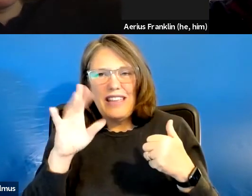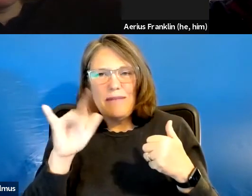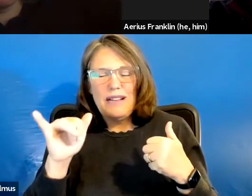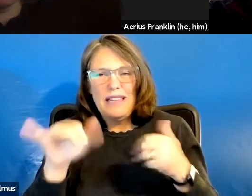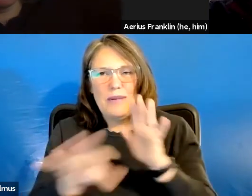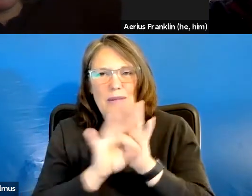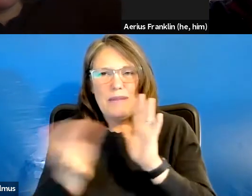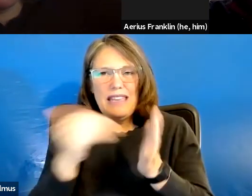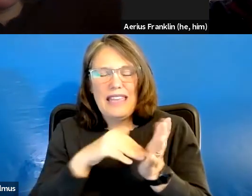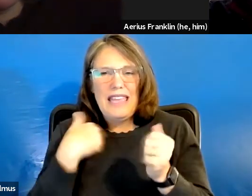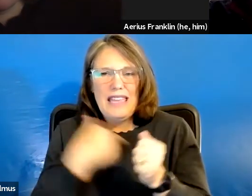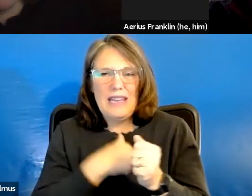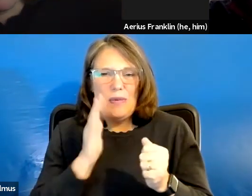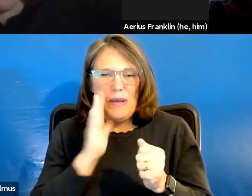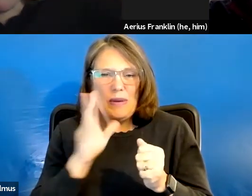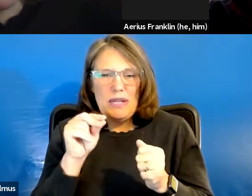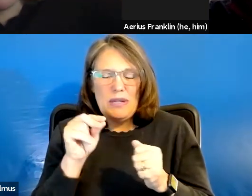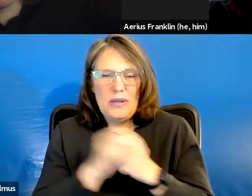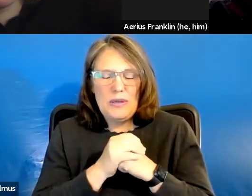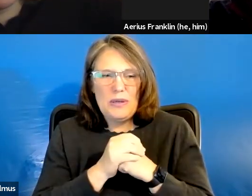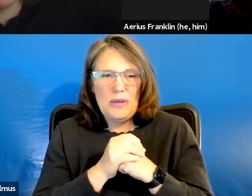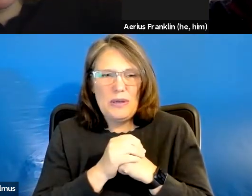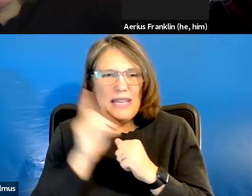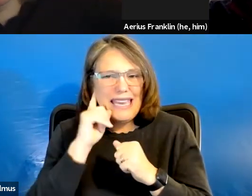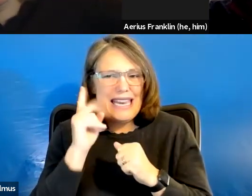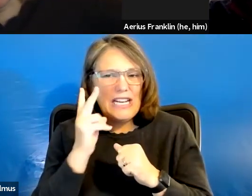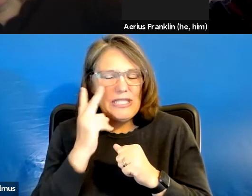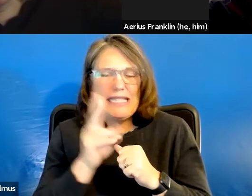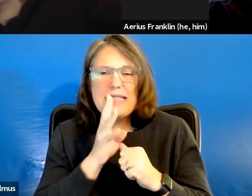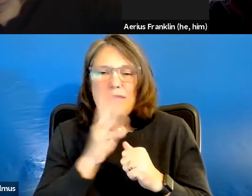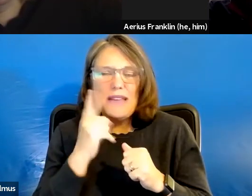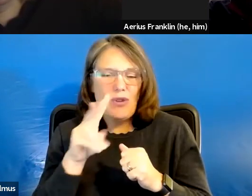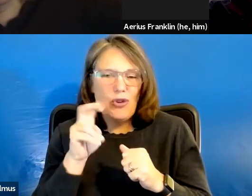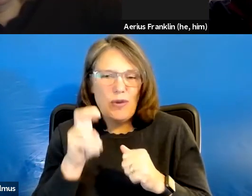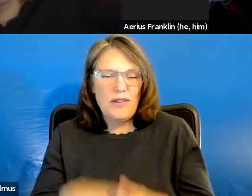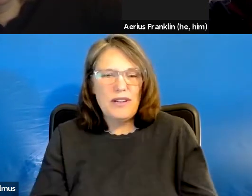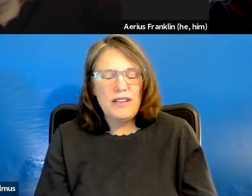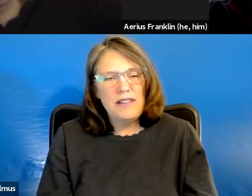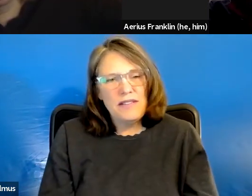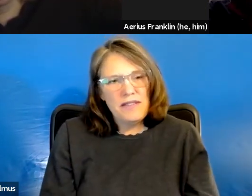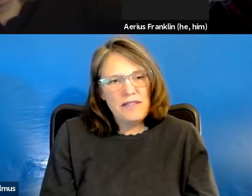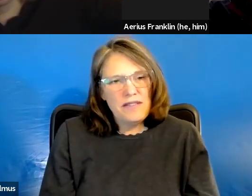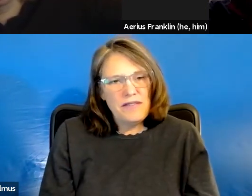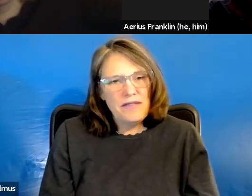will do hear, see, and speak for 200.